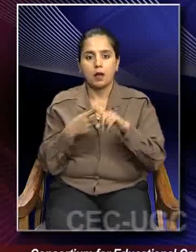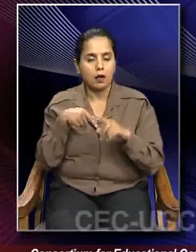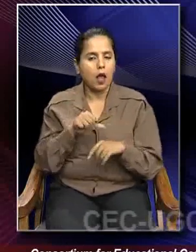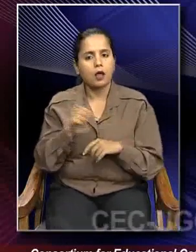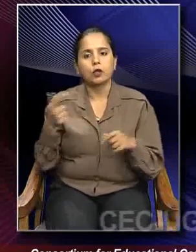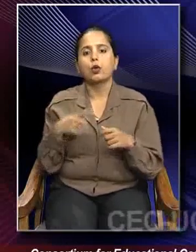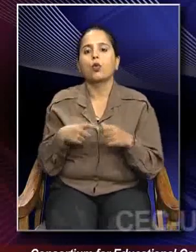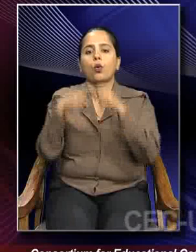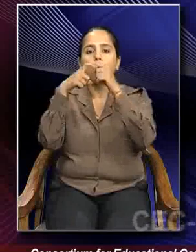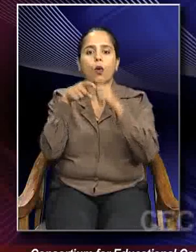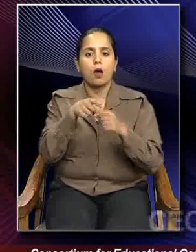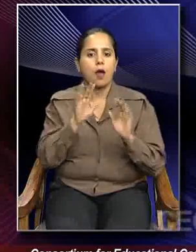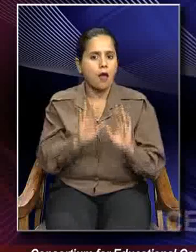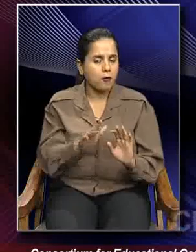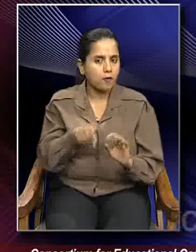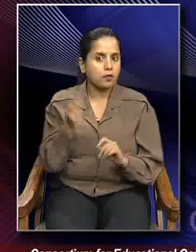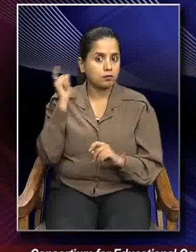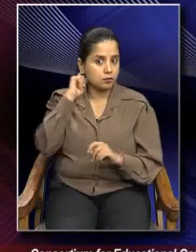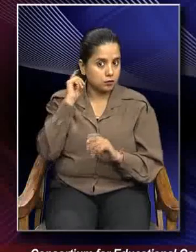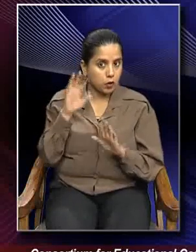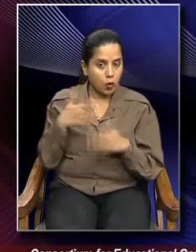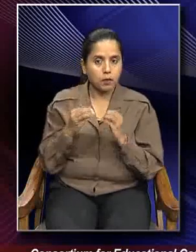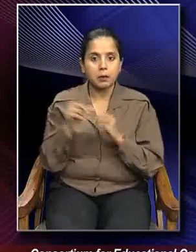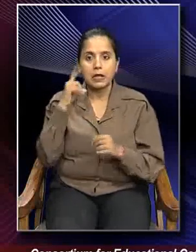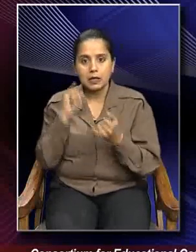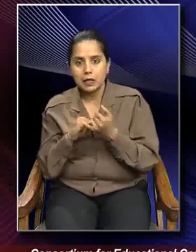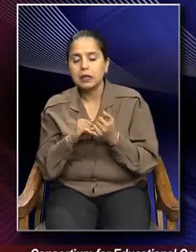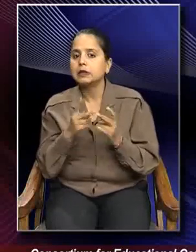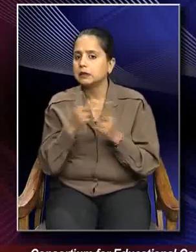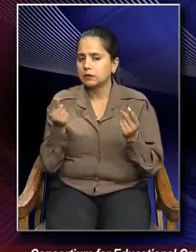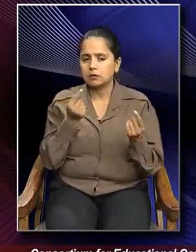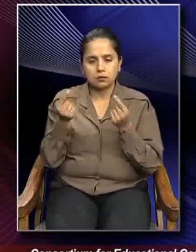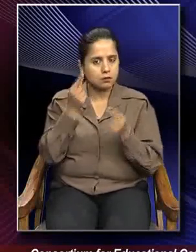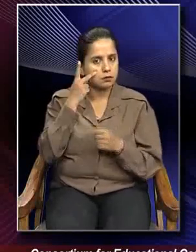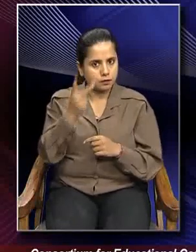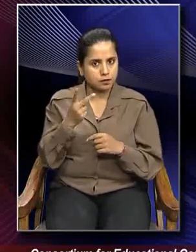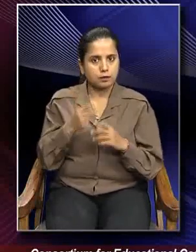qualities, be it consciousness or bliss as well.